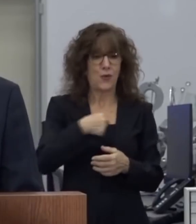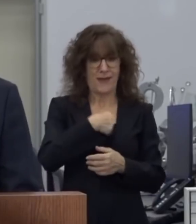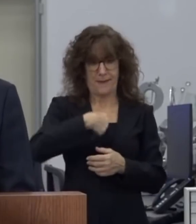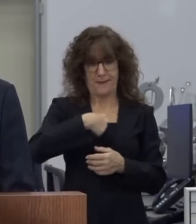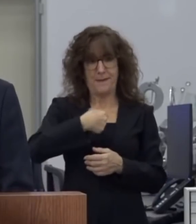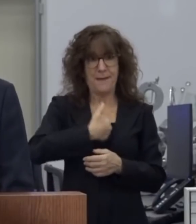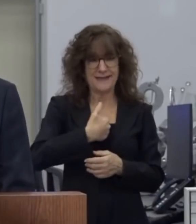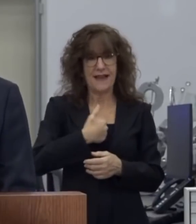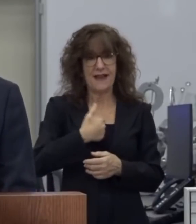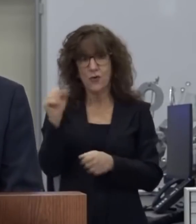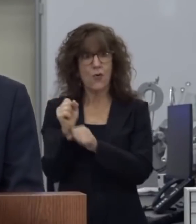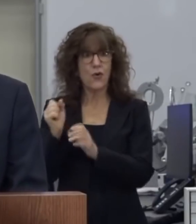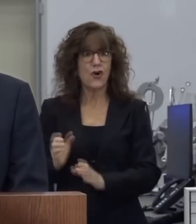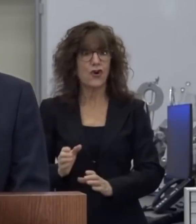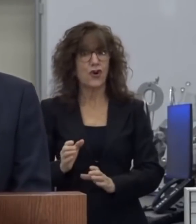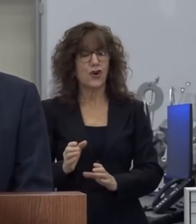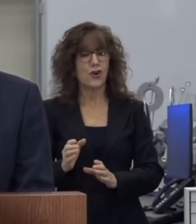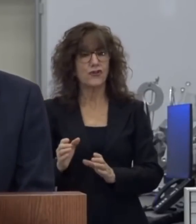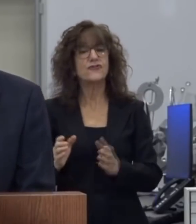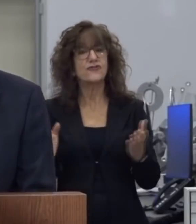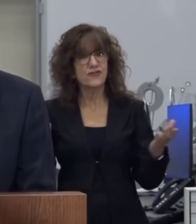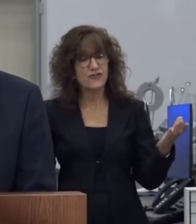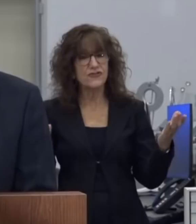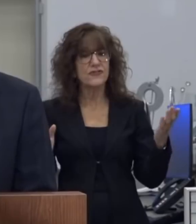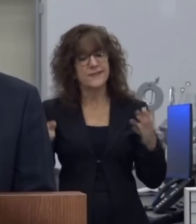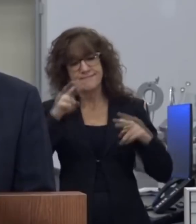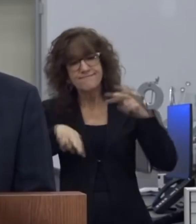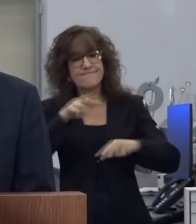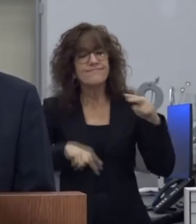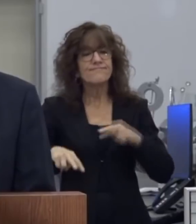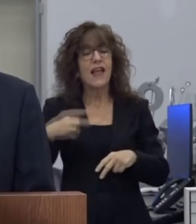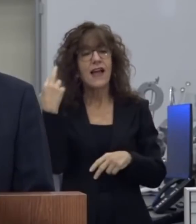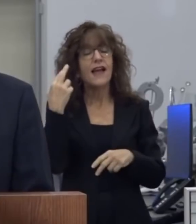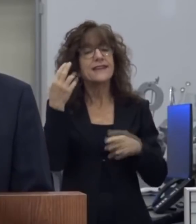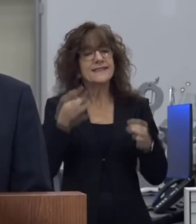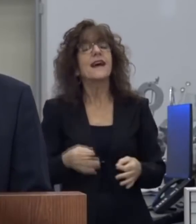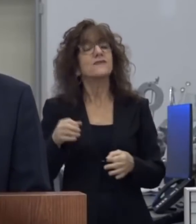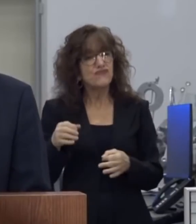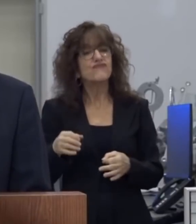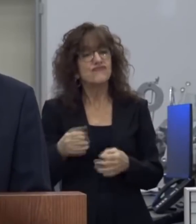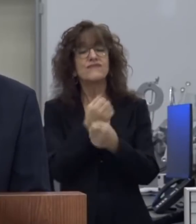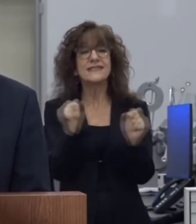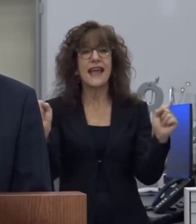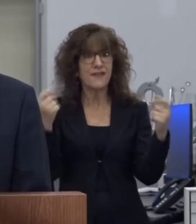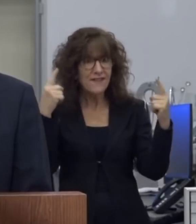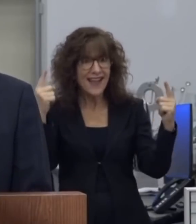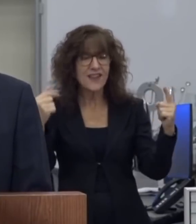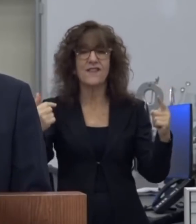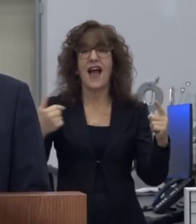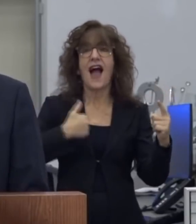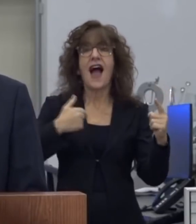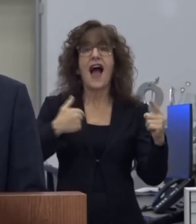myself and my colleagues, scan that information and come to the conclusion that it's safe and effective, then I'm going to take